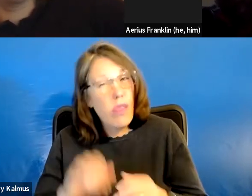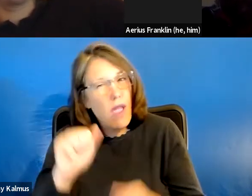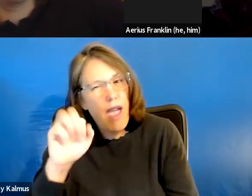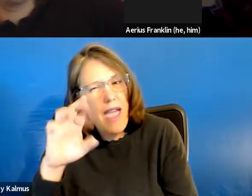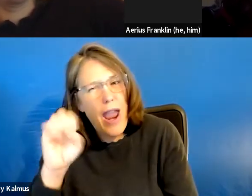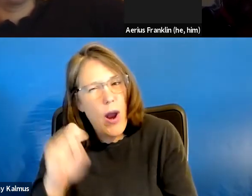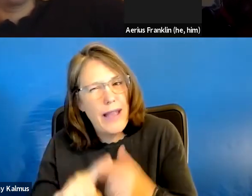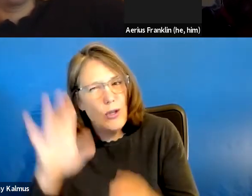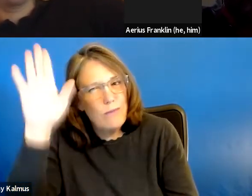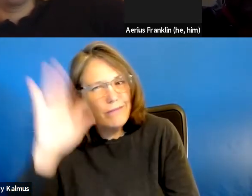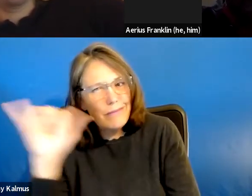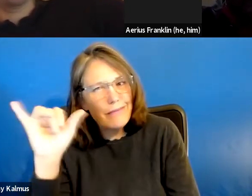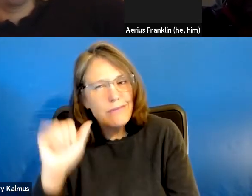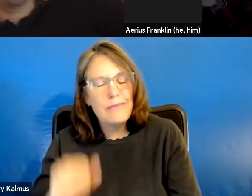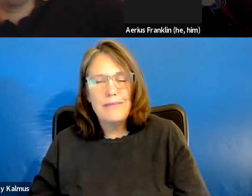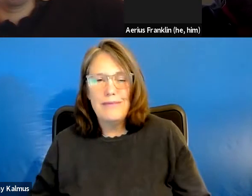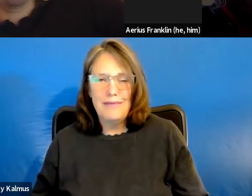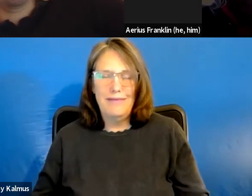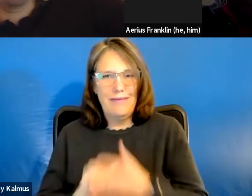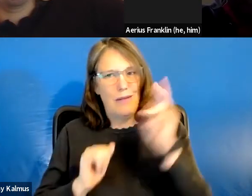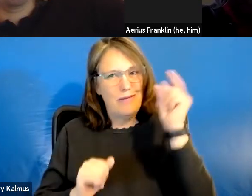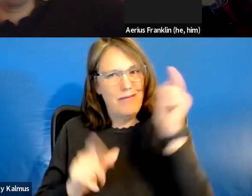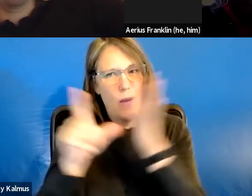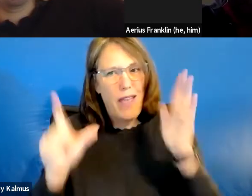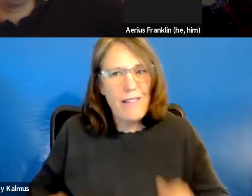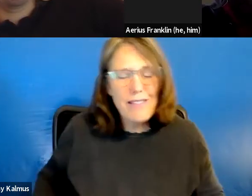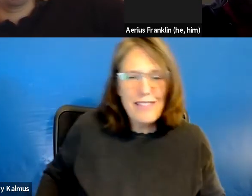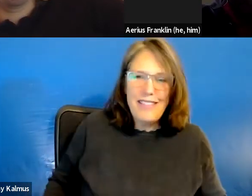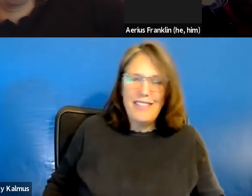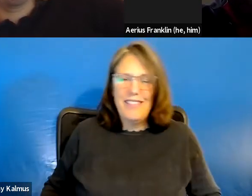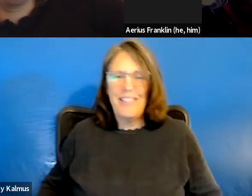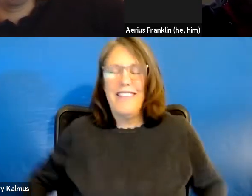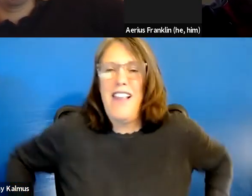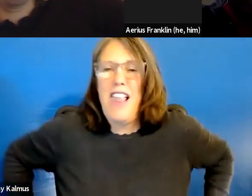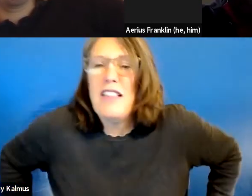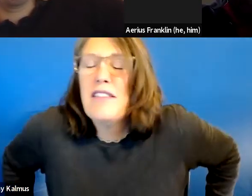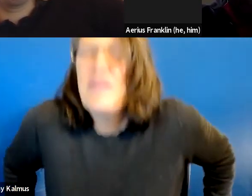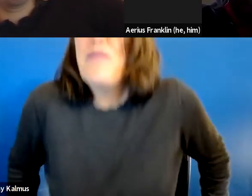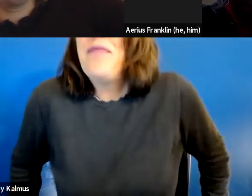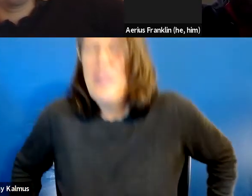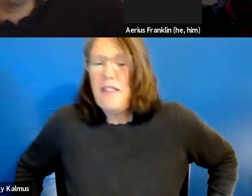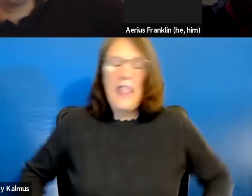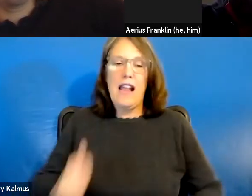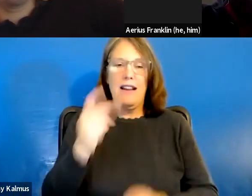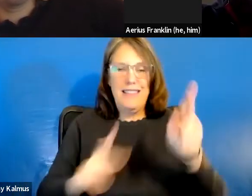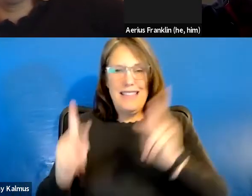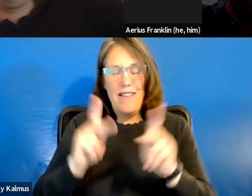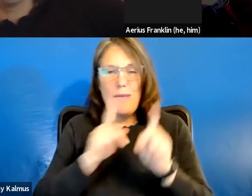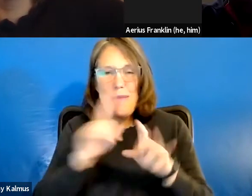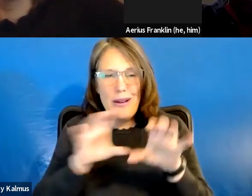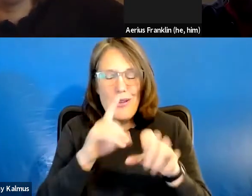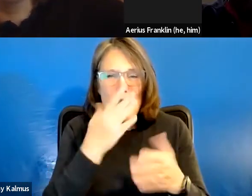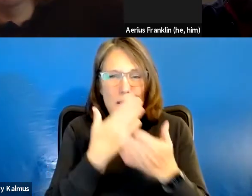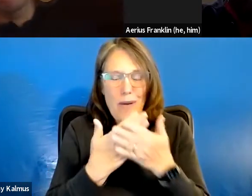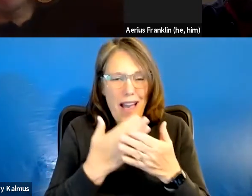answer too. So, and several of the participants are doing really well in the answers